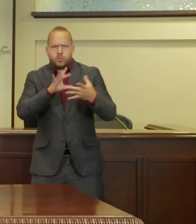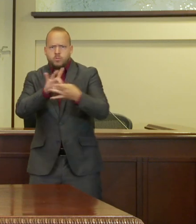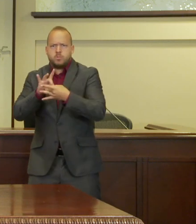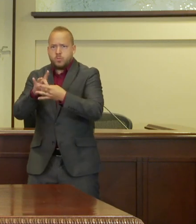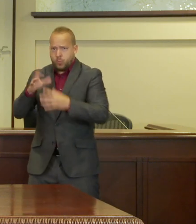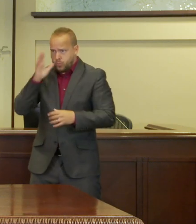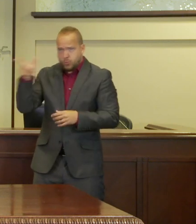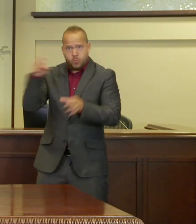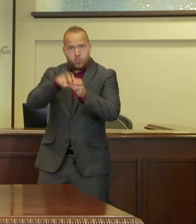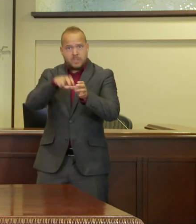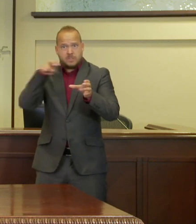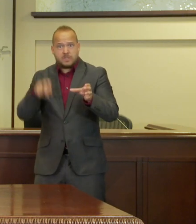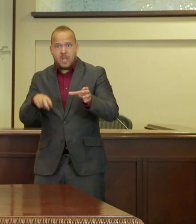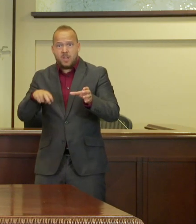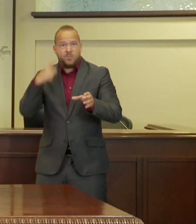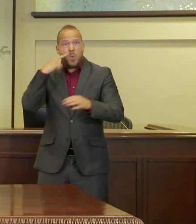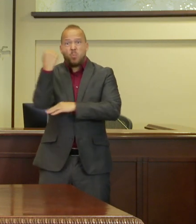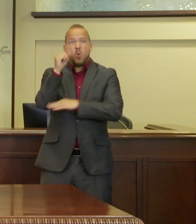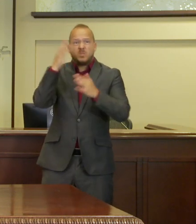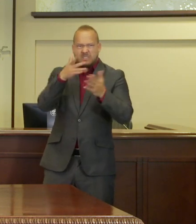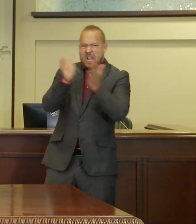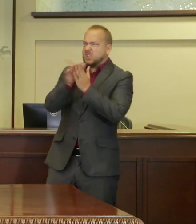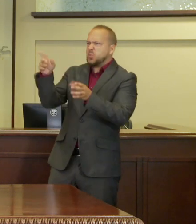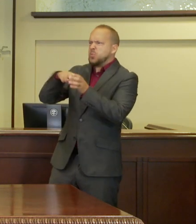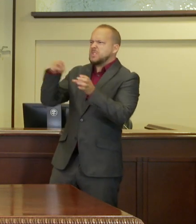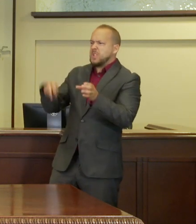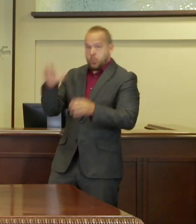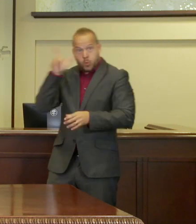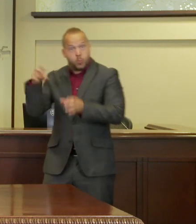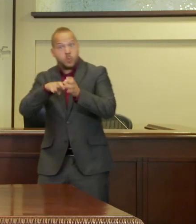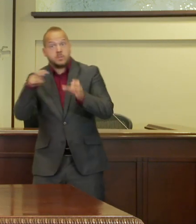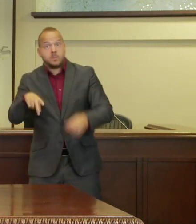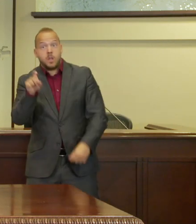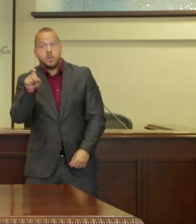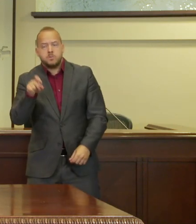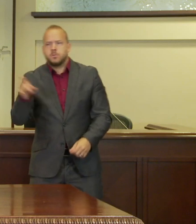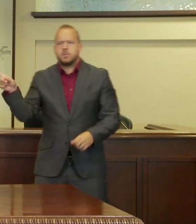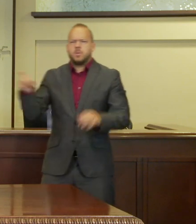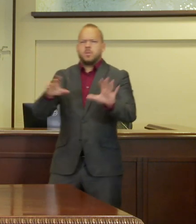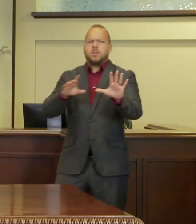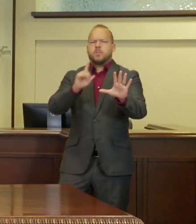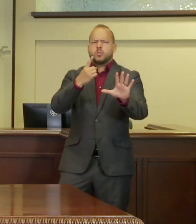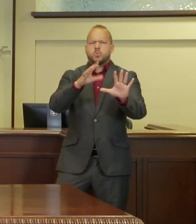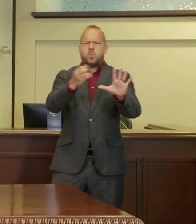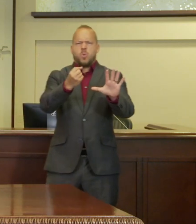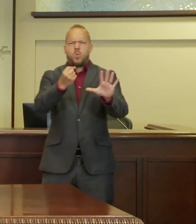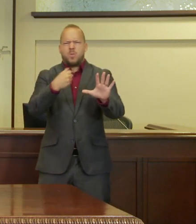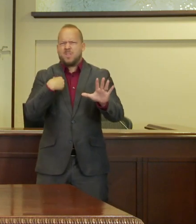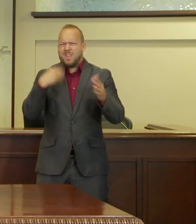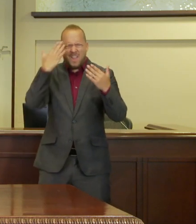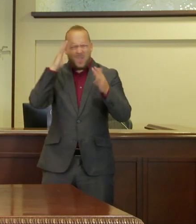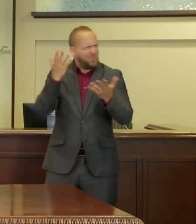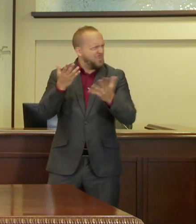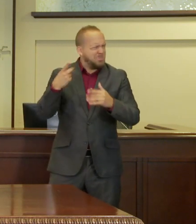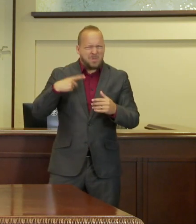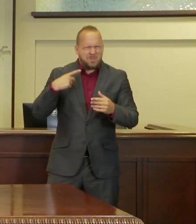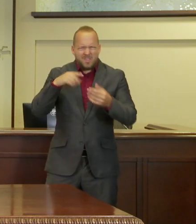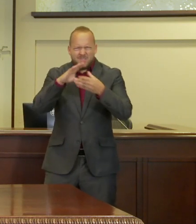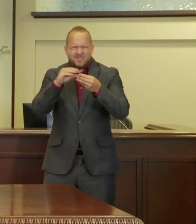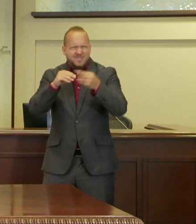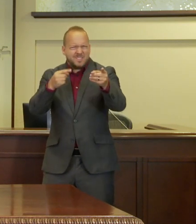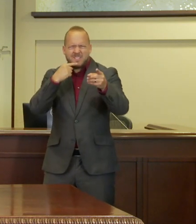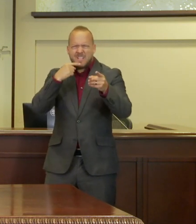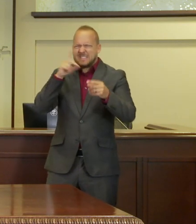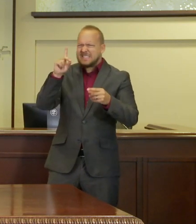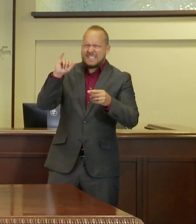asking? Well, first of all, I'm not completely familiar with what's been proposed in Minneapolis, and I'd certainly like to